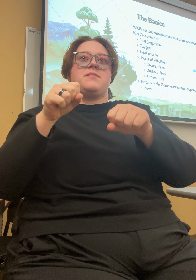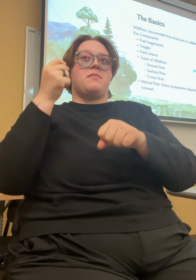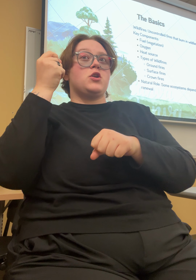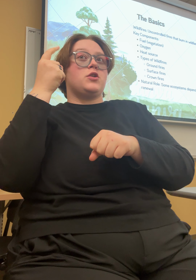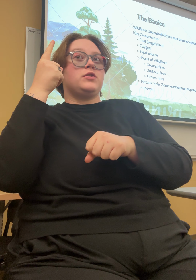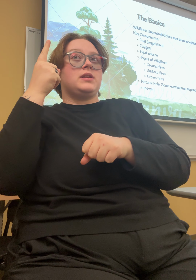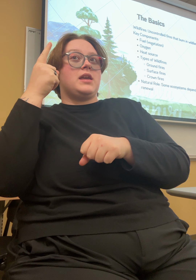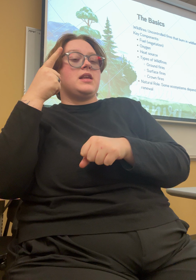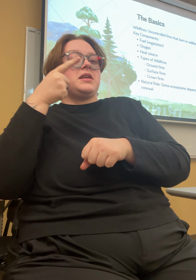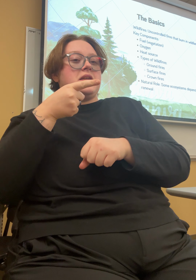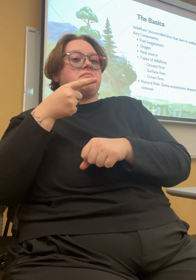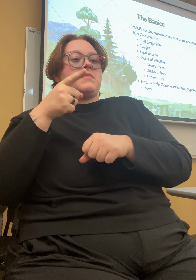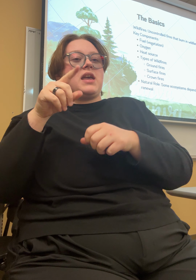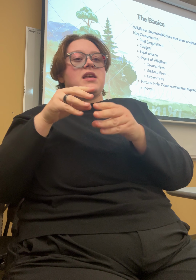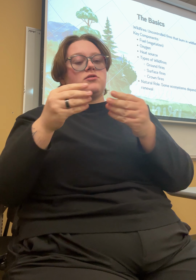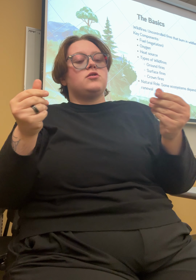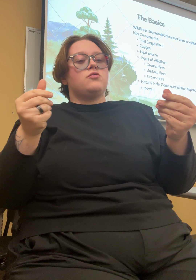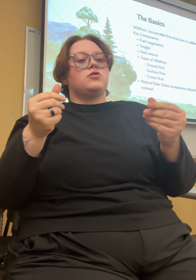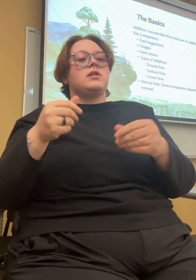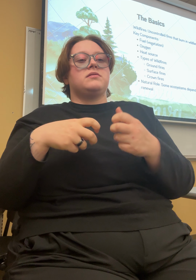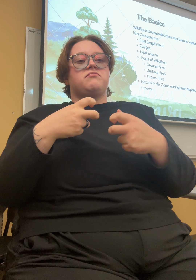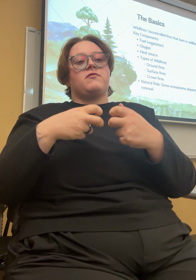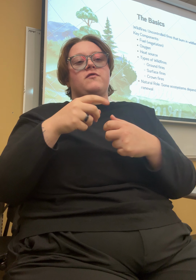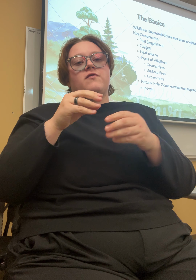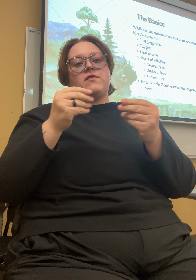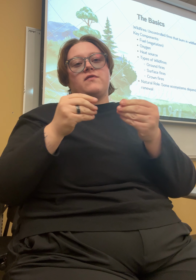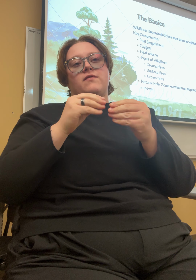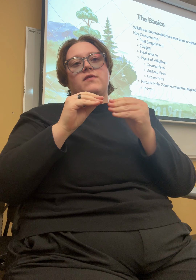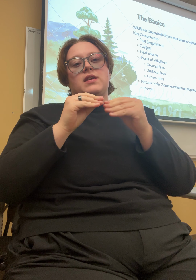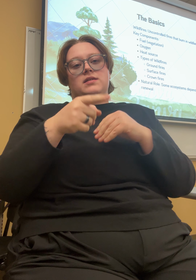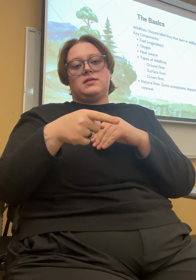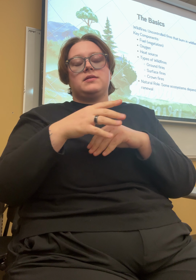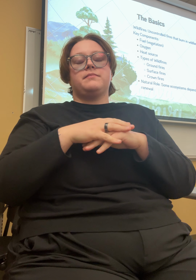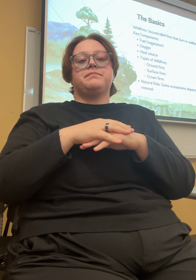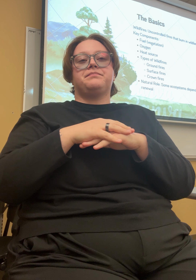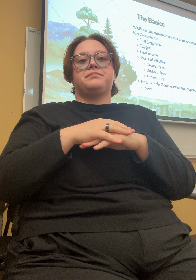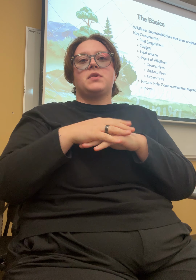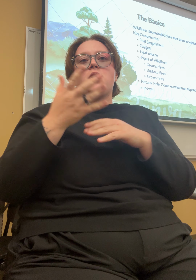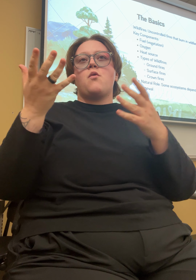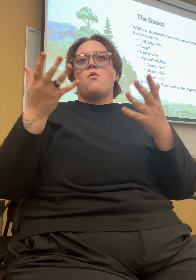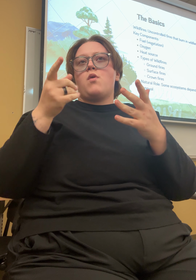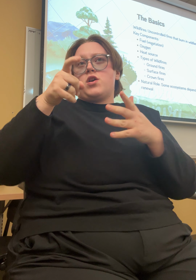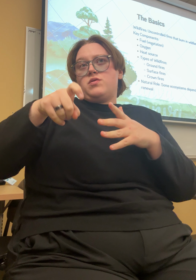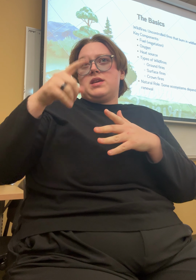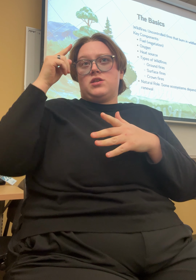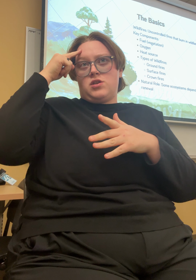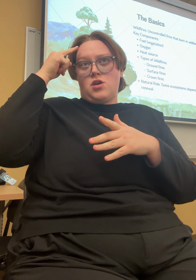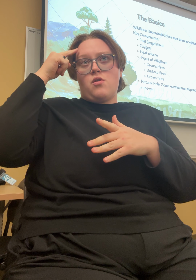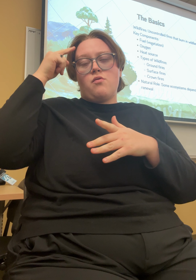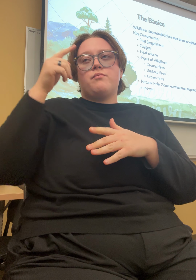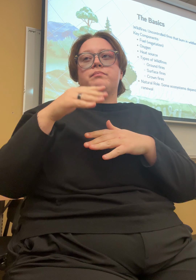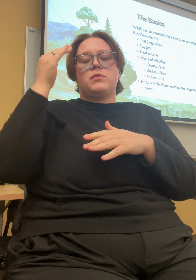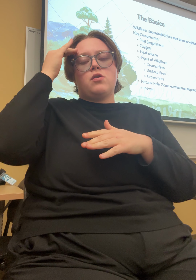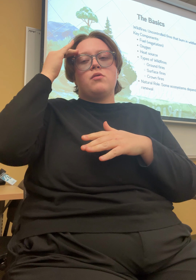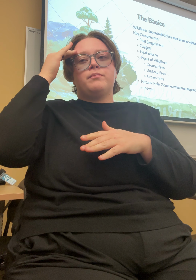So, the basics of what you need to know is with wildfires, uncontrolled fires that